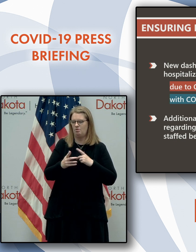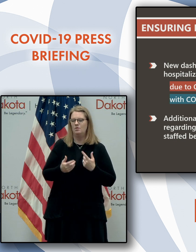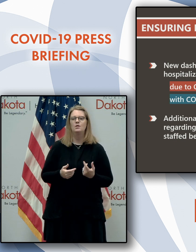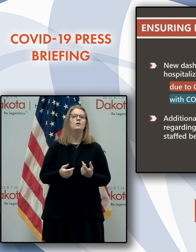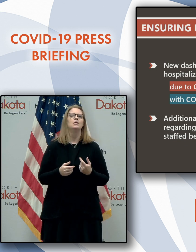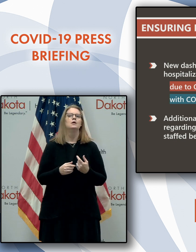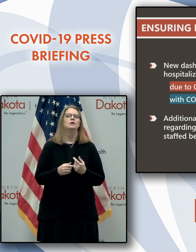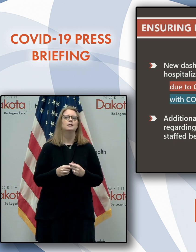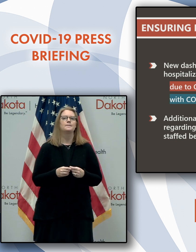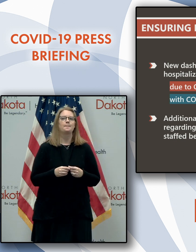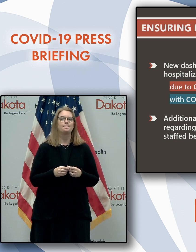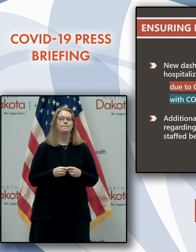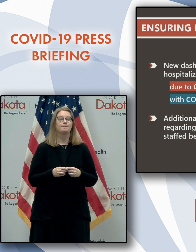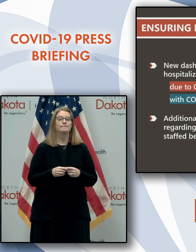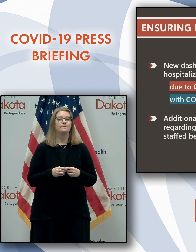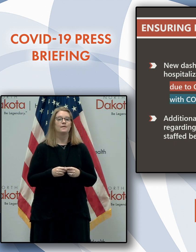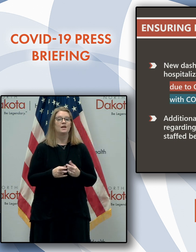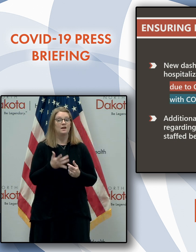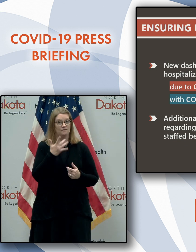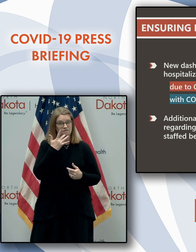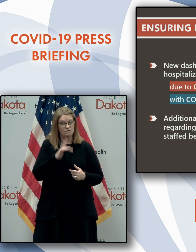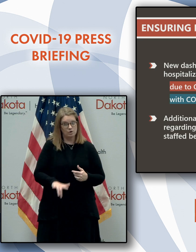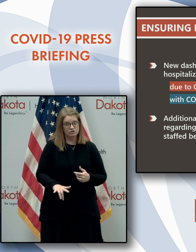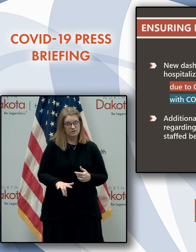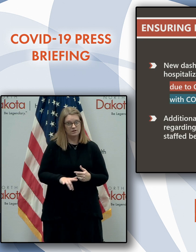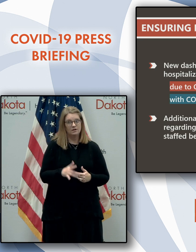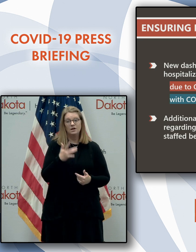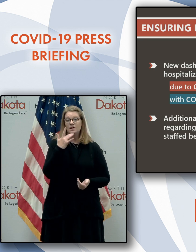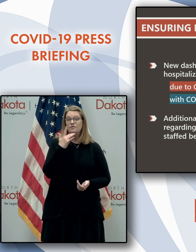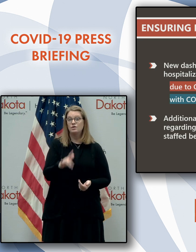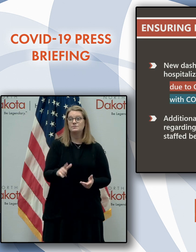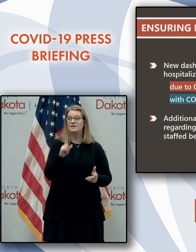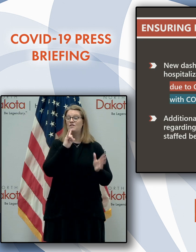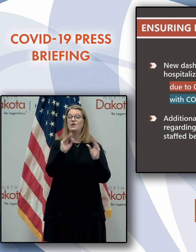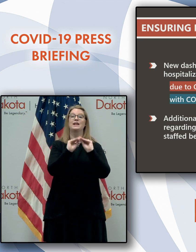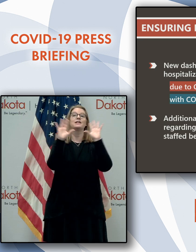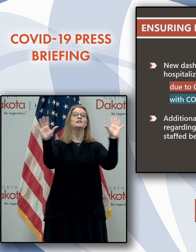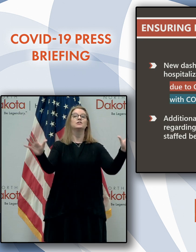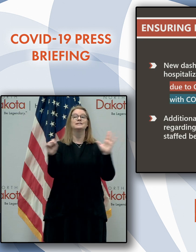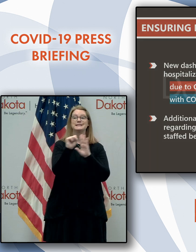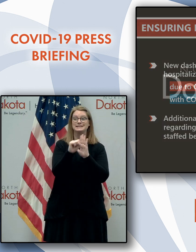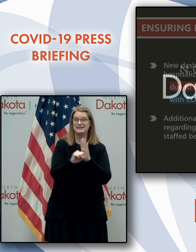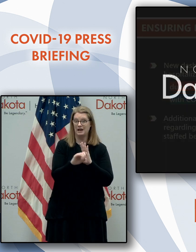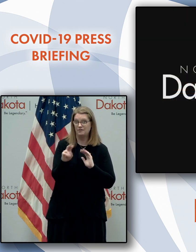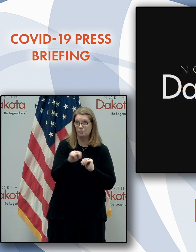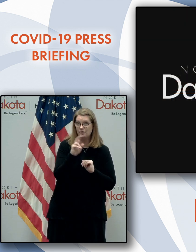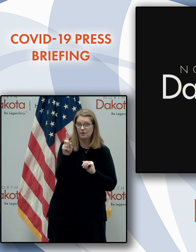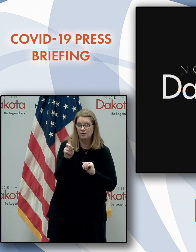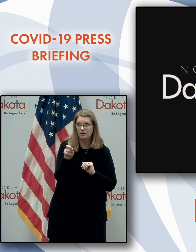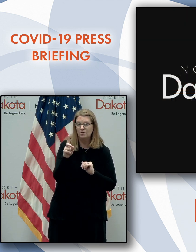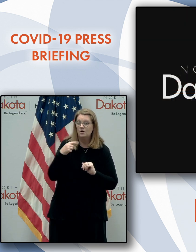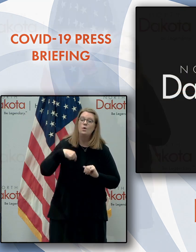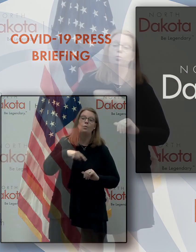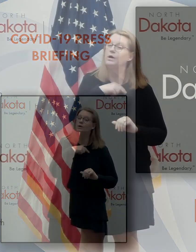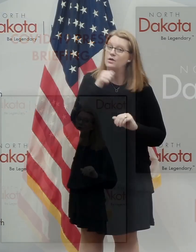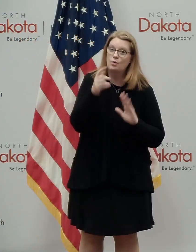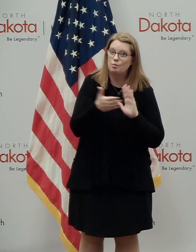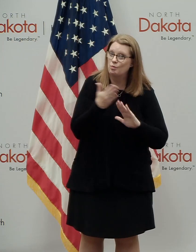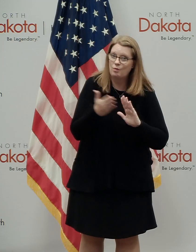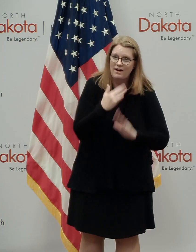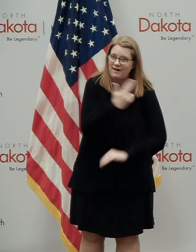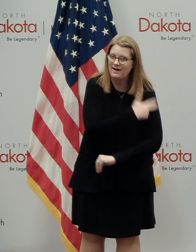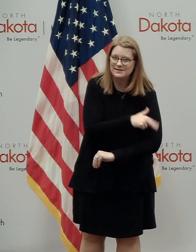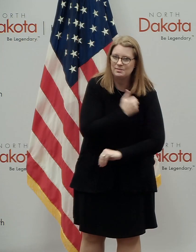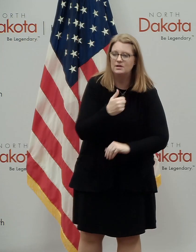state. Thankfully, and we should make sure everybody knows this, the state of North Dakota does not run hospitals in our